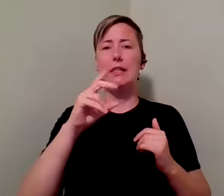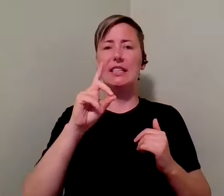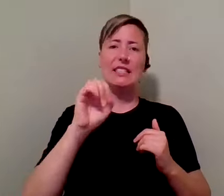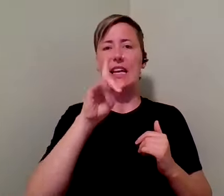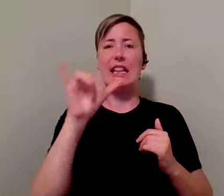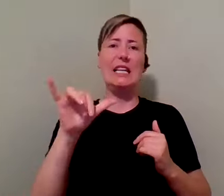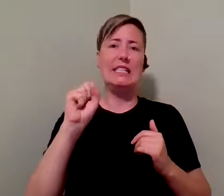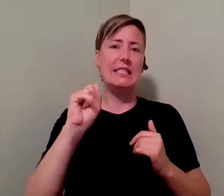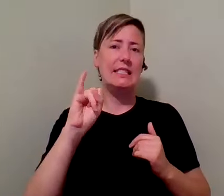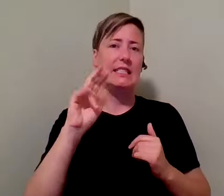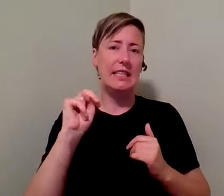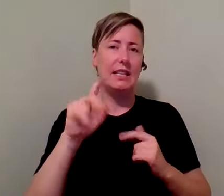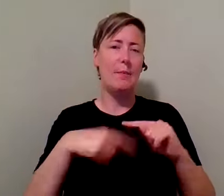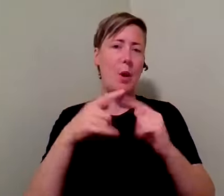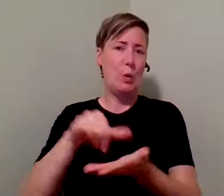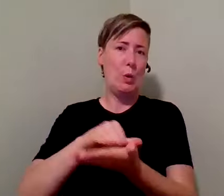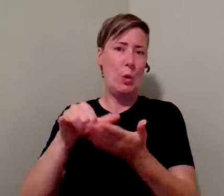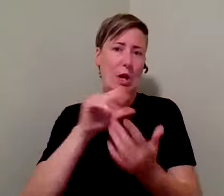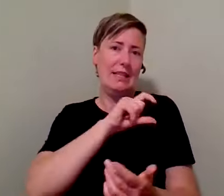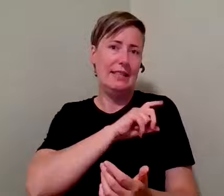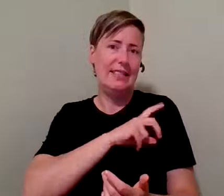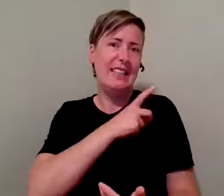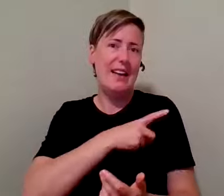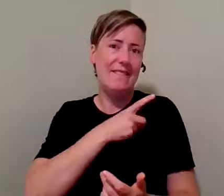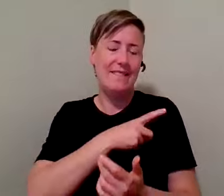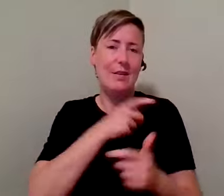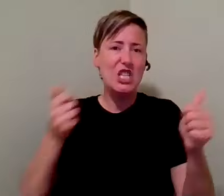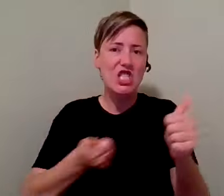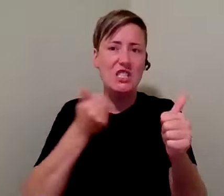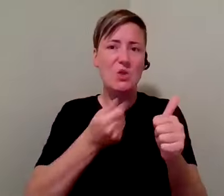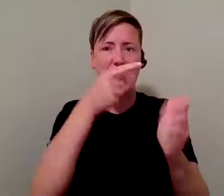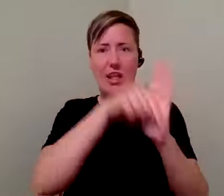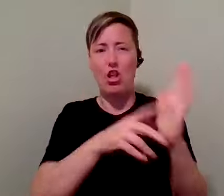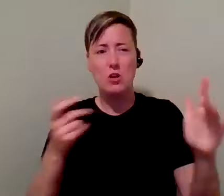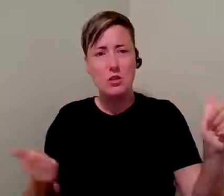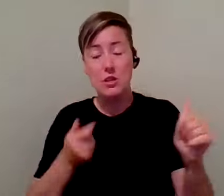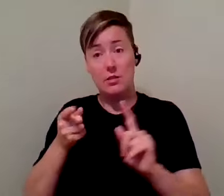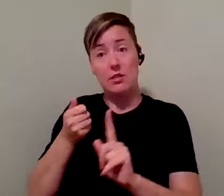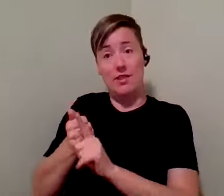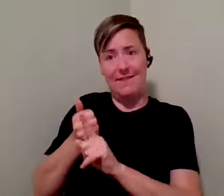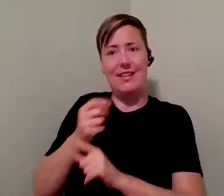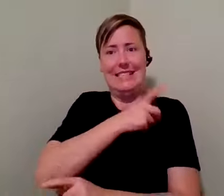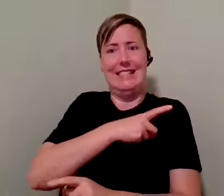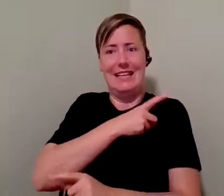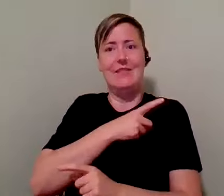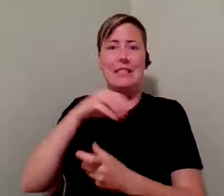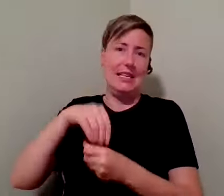City detective who was chasing the ice pick killer. And this detective is in AA and he's having a slip. And they're talking